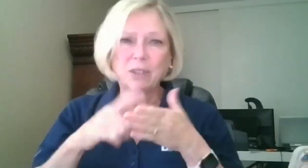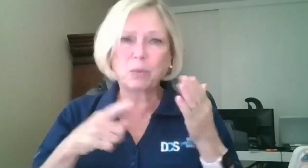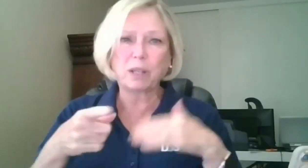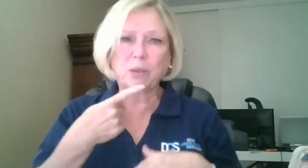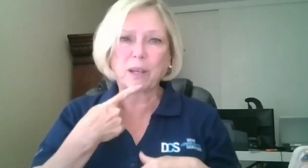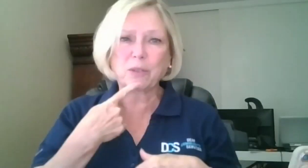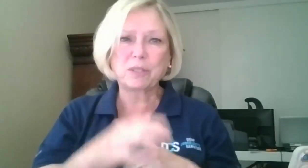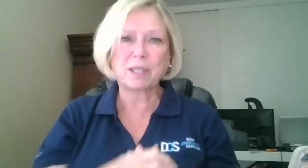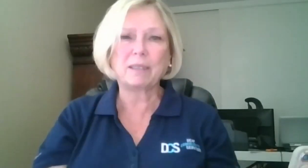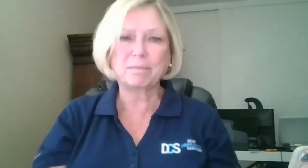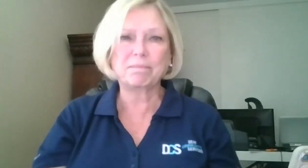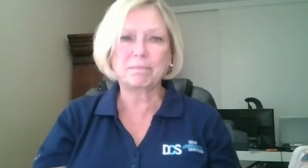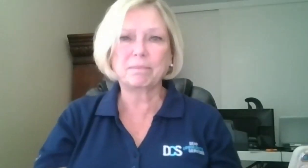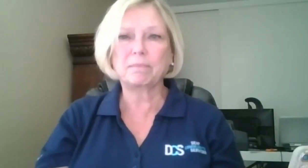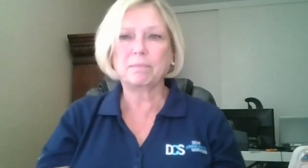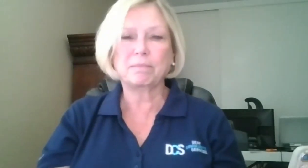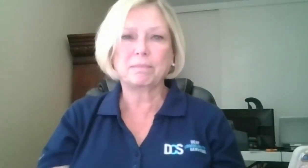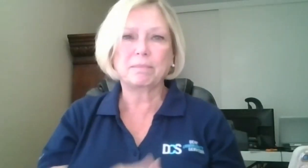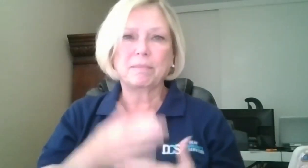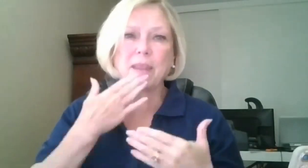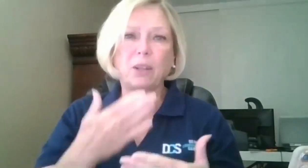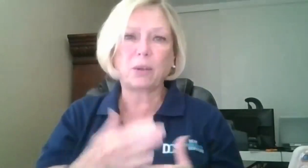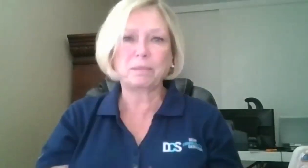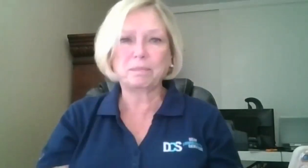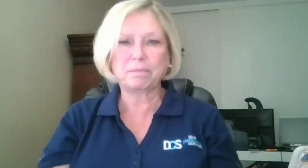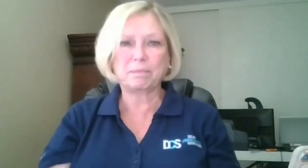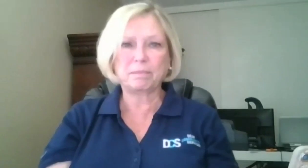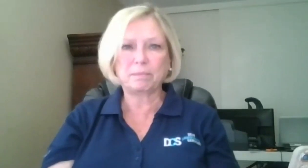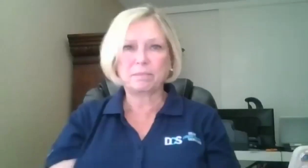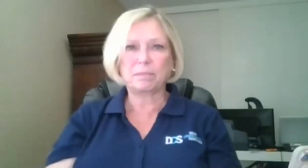We're here to listen to what you have to say. So thank you.